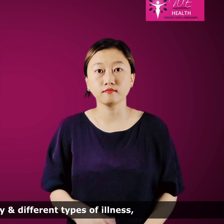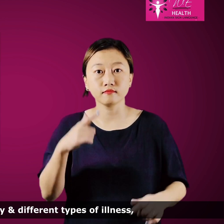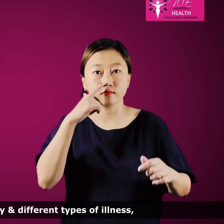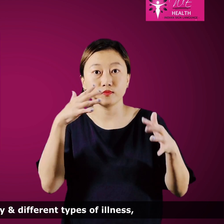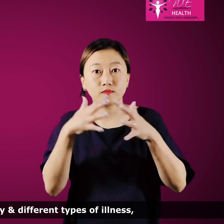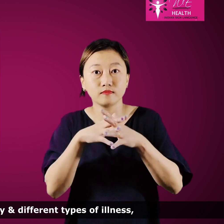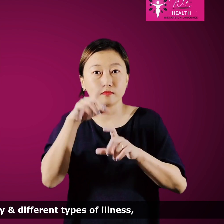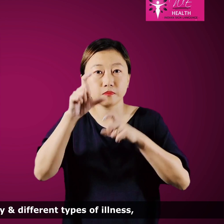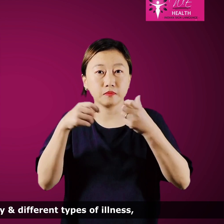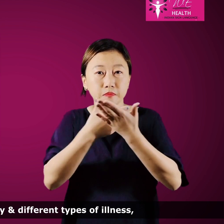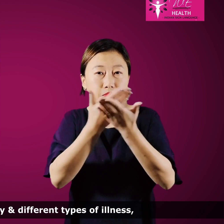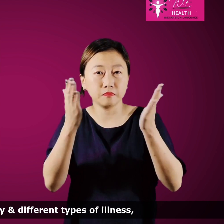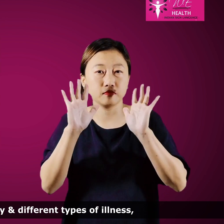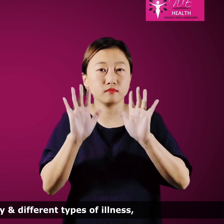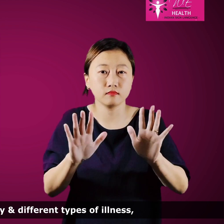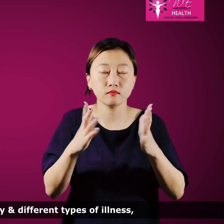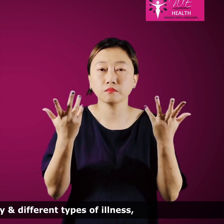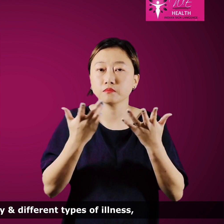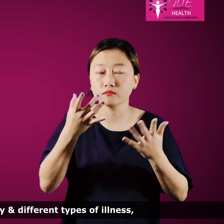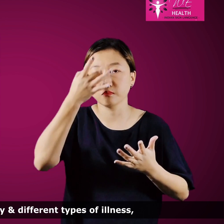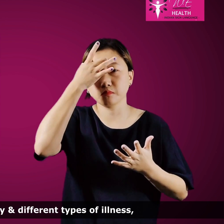Though women suffer many and different types of illness.